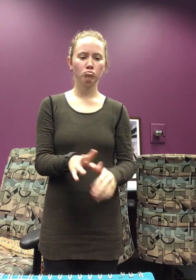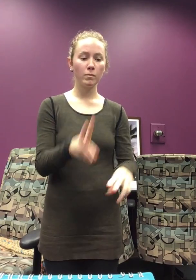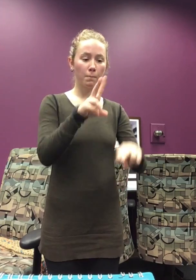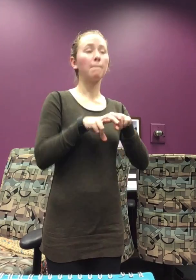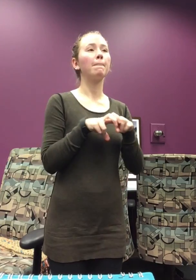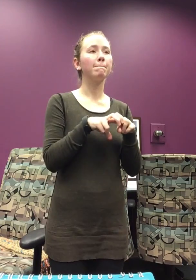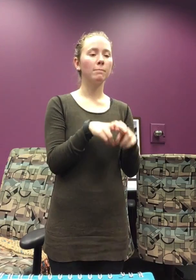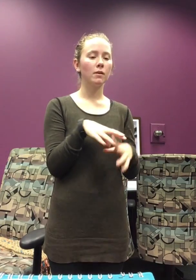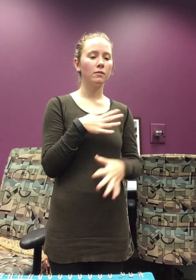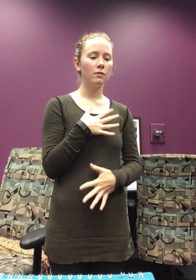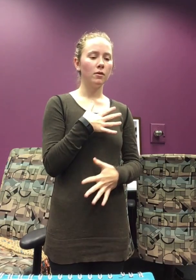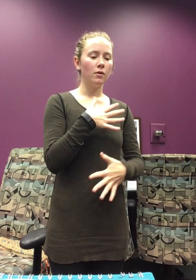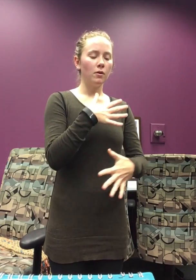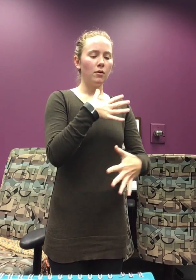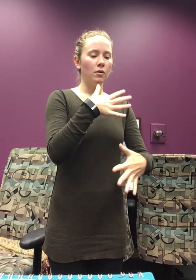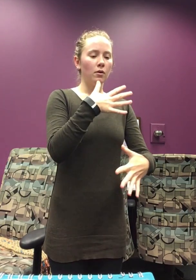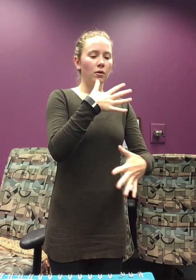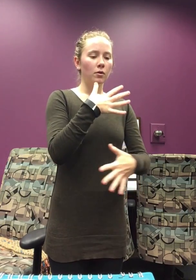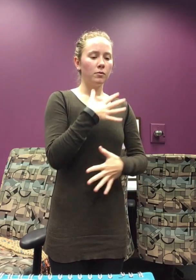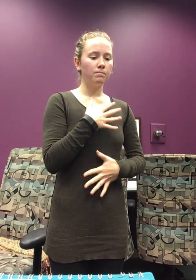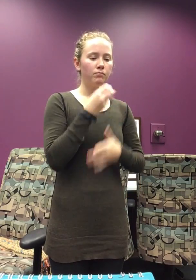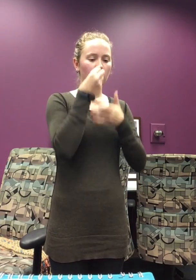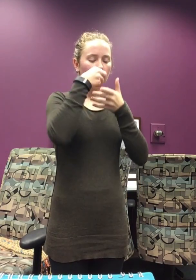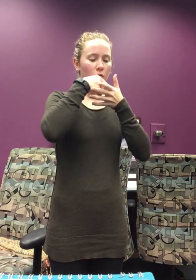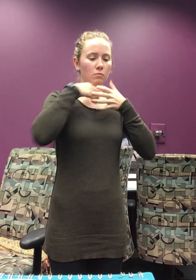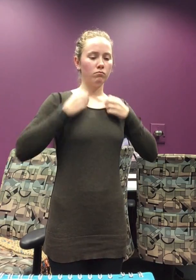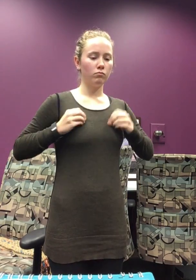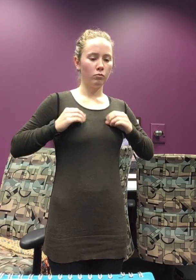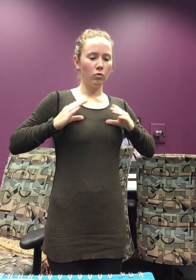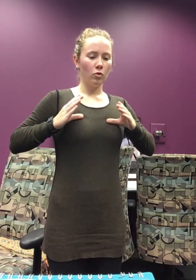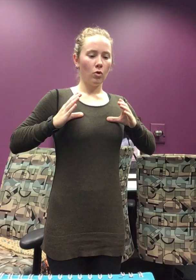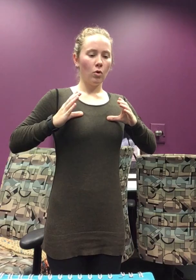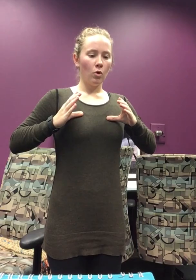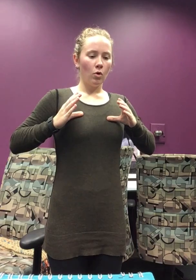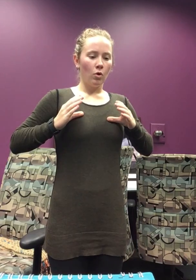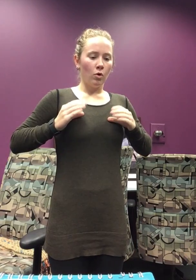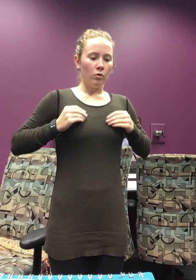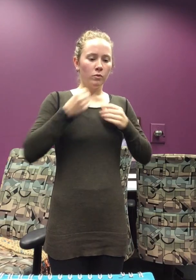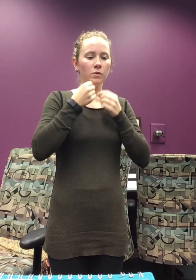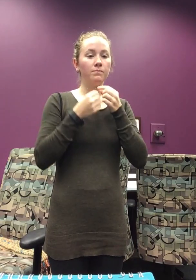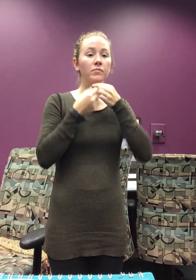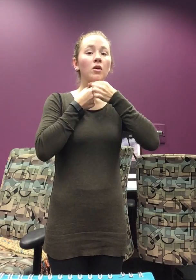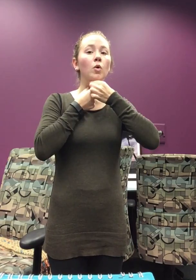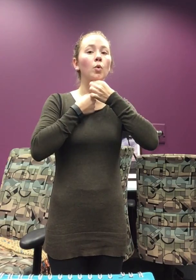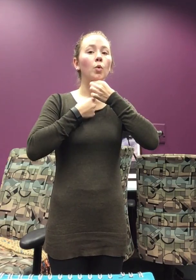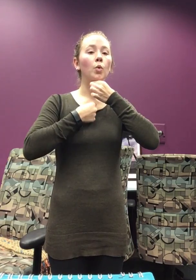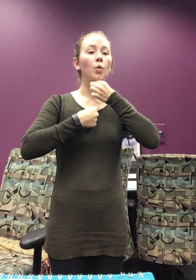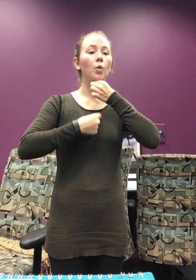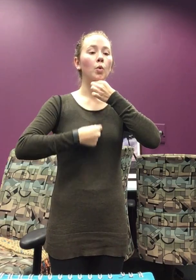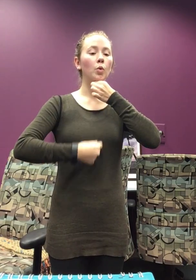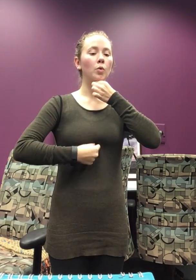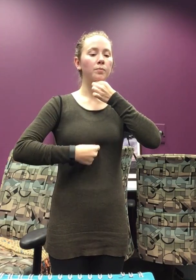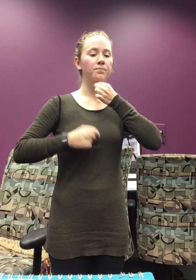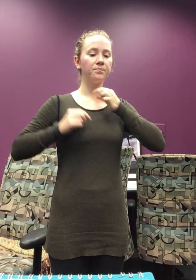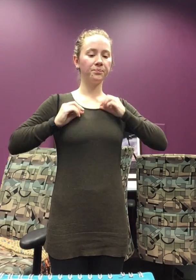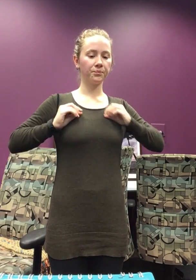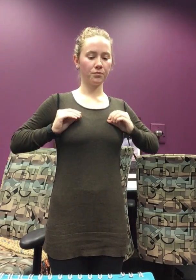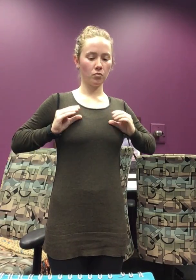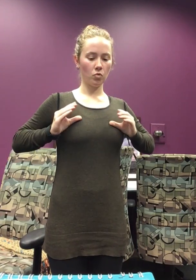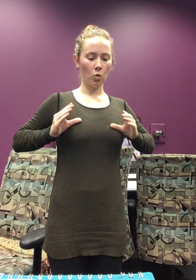and our mouth, we breathe in oxygen, and it comes down our trachea, comes into our lungs, where